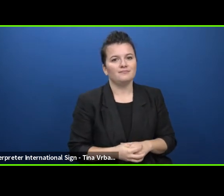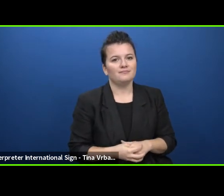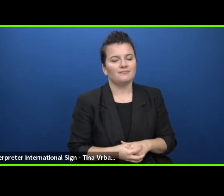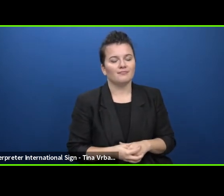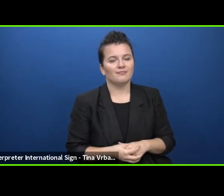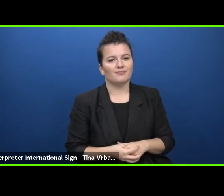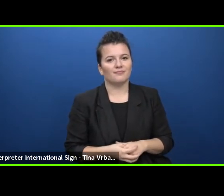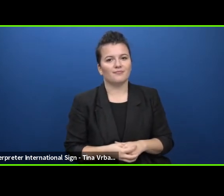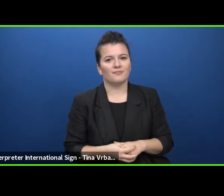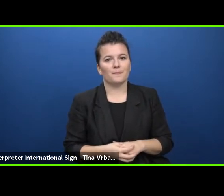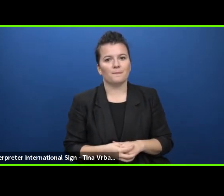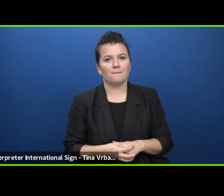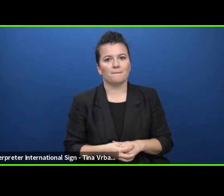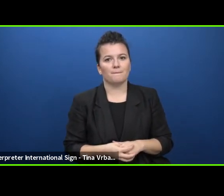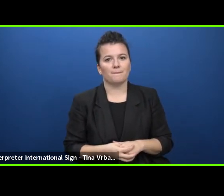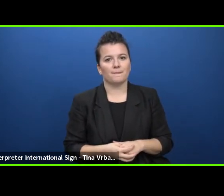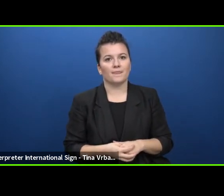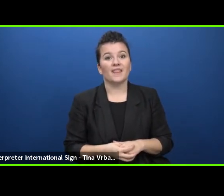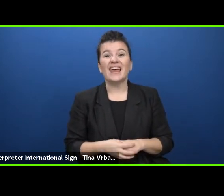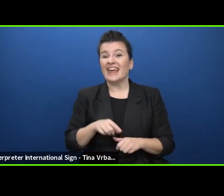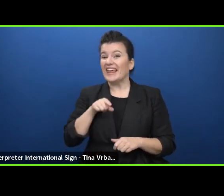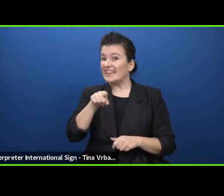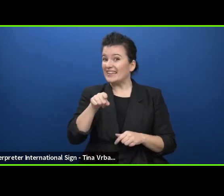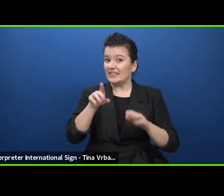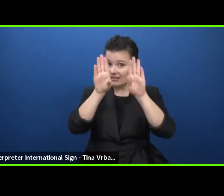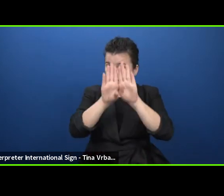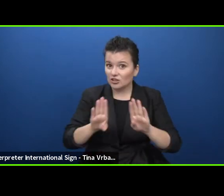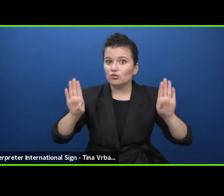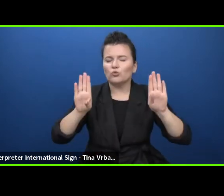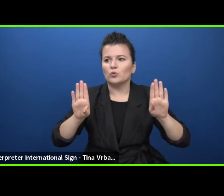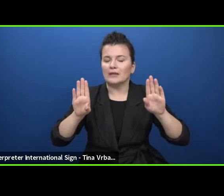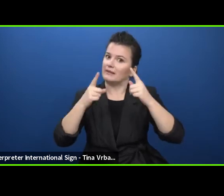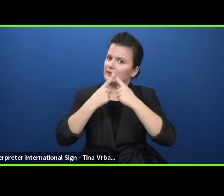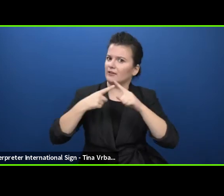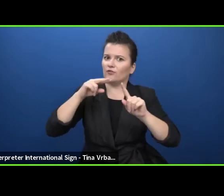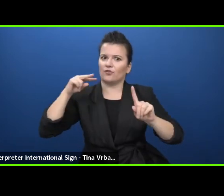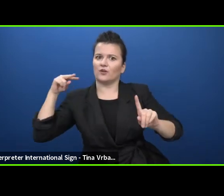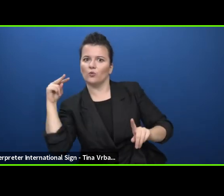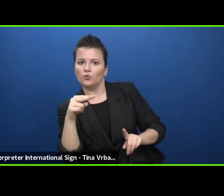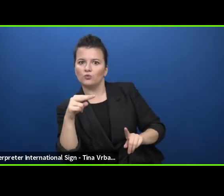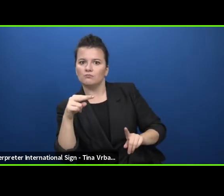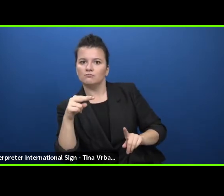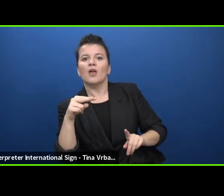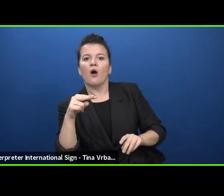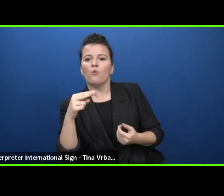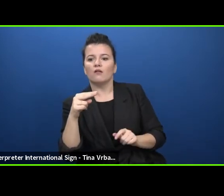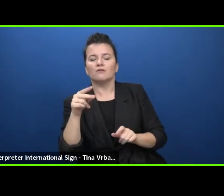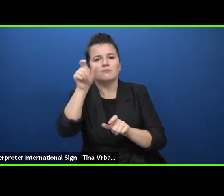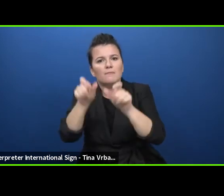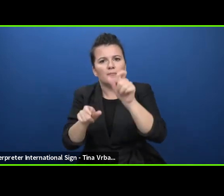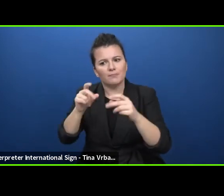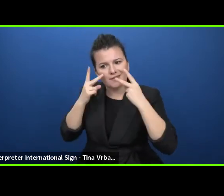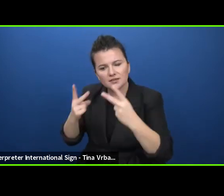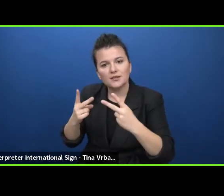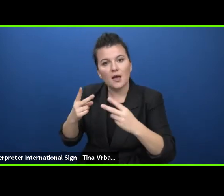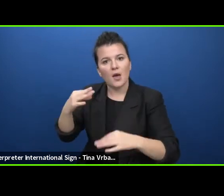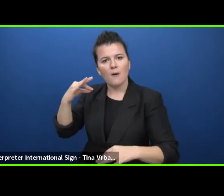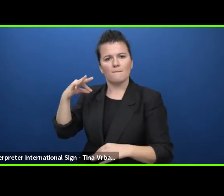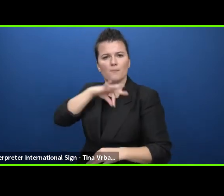Paranoid theater has a peculiar relationship to life. Anthropocentric, profit-centric, and